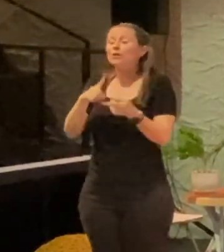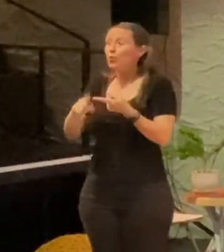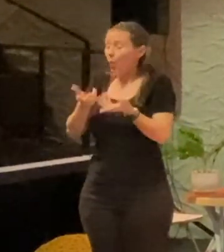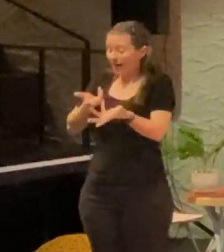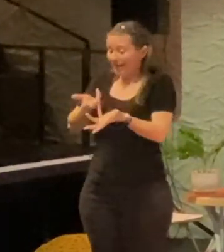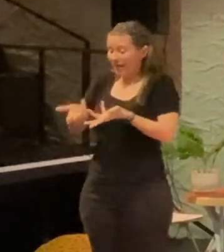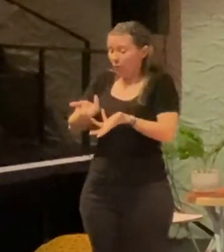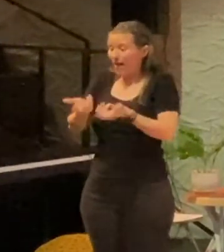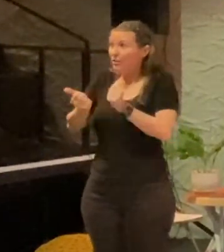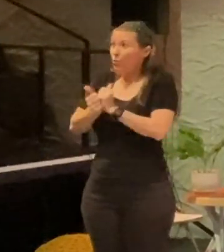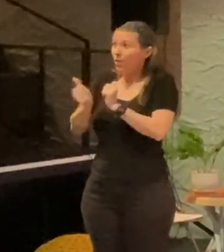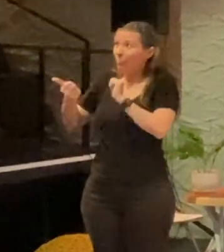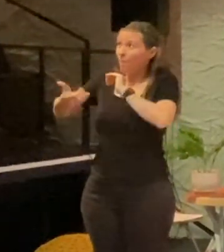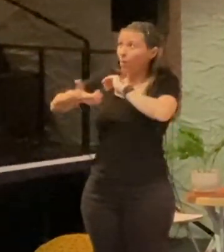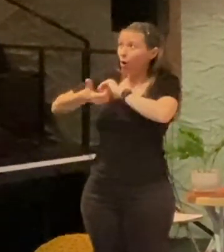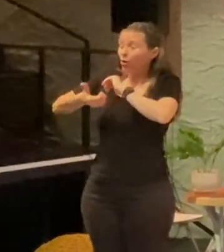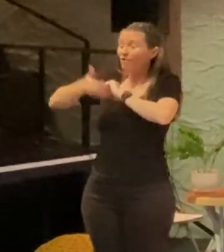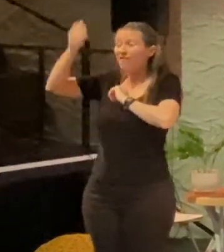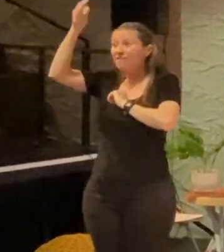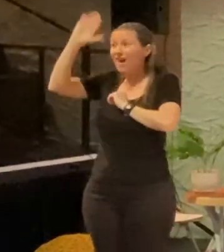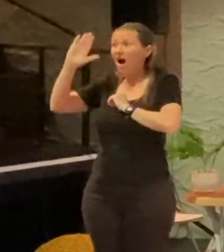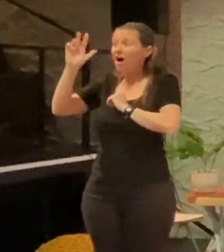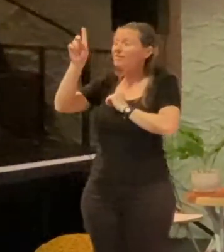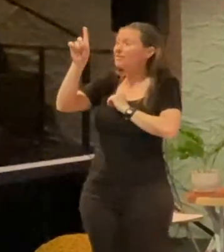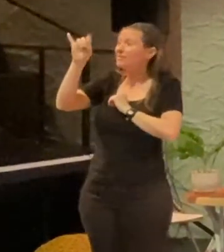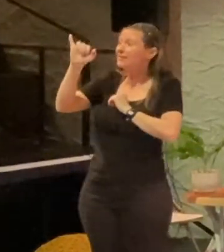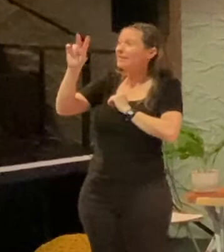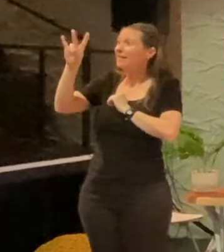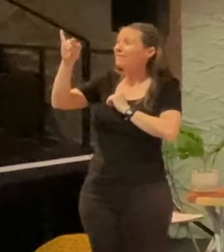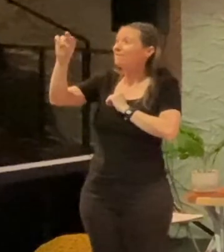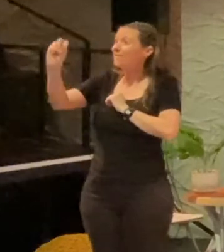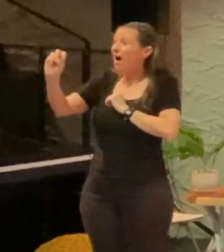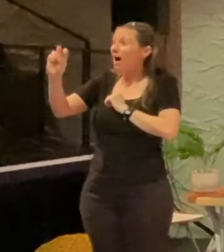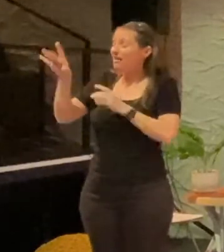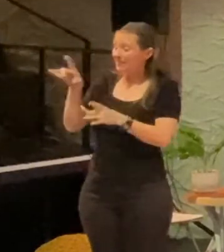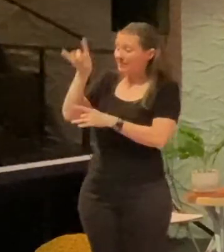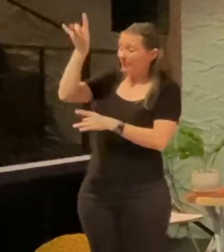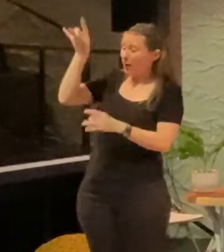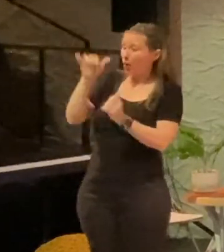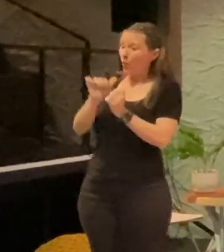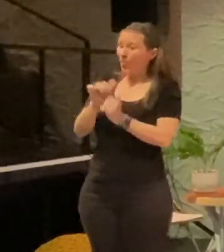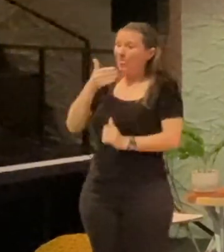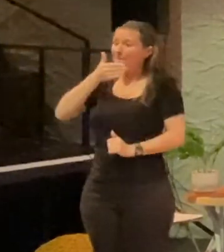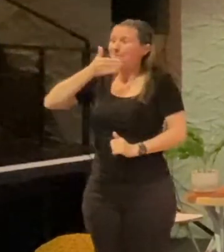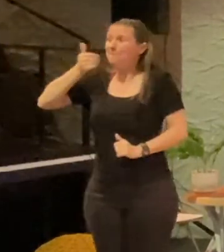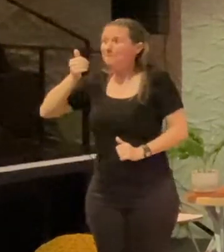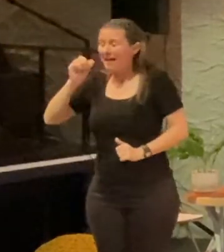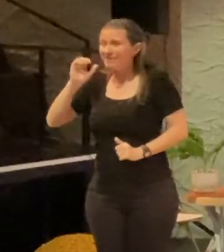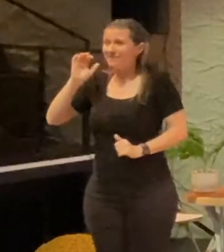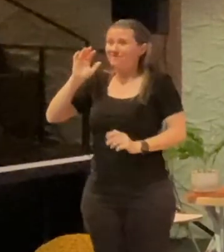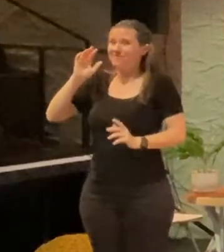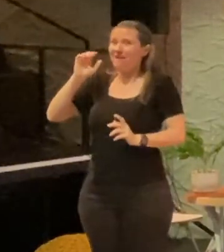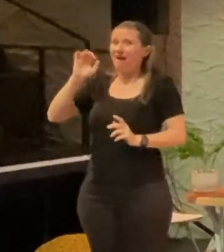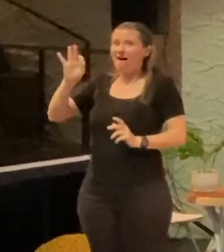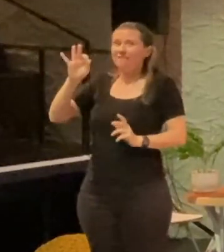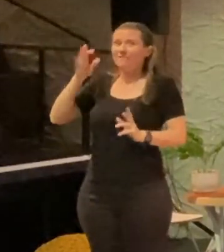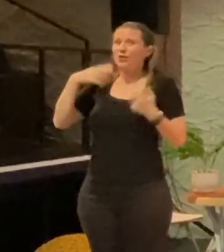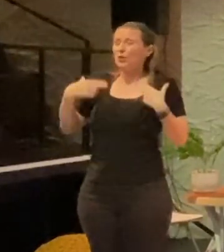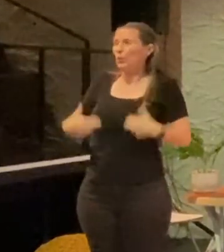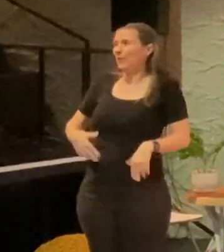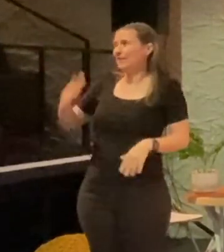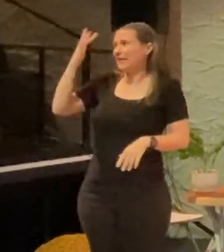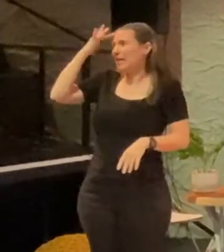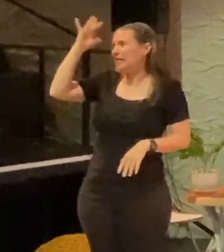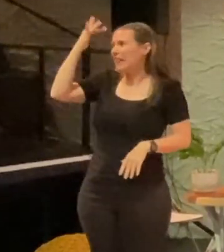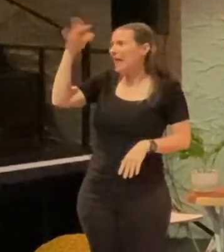partnering of God's divine spirit with the best of human intellect. In all of history, nothing has been developed this